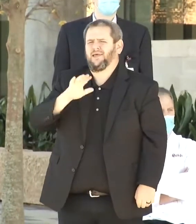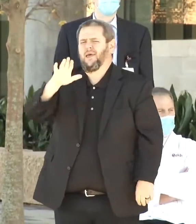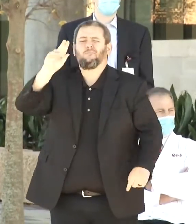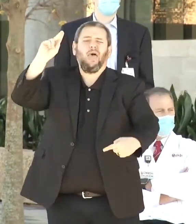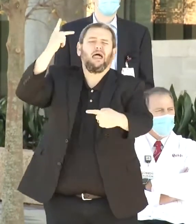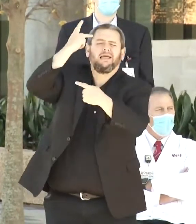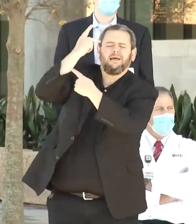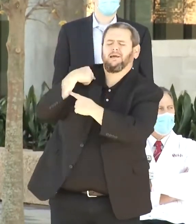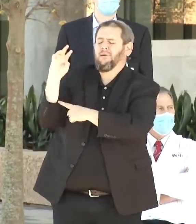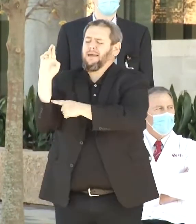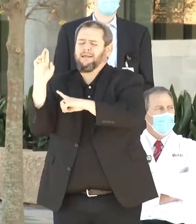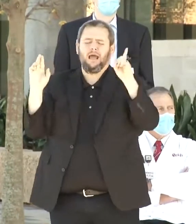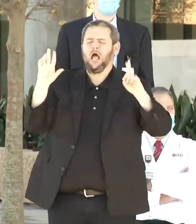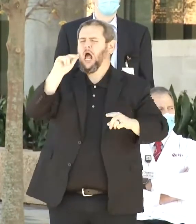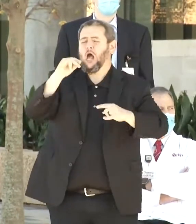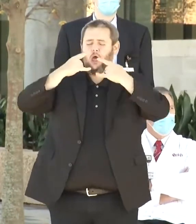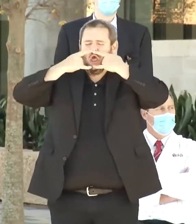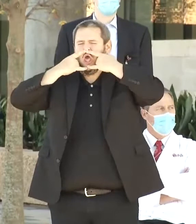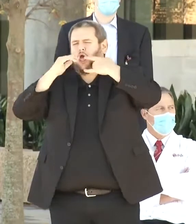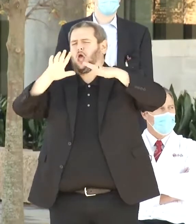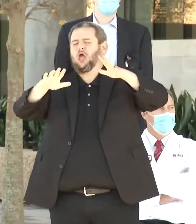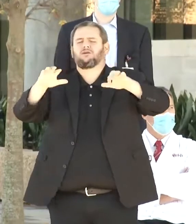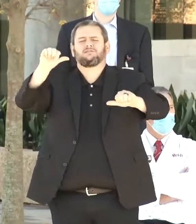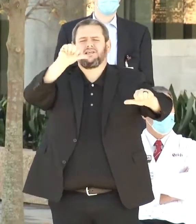can tell you it isn't.